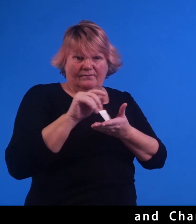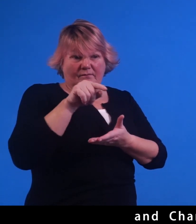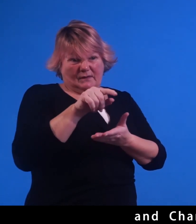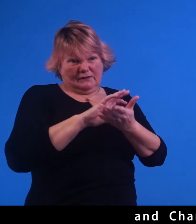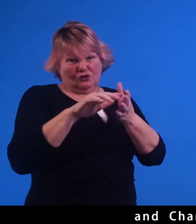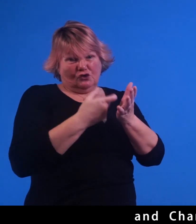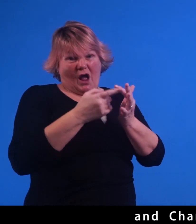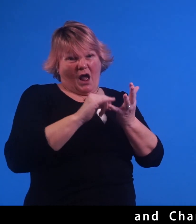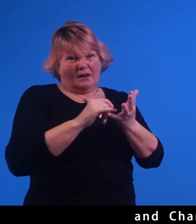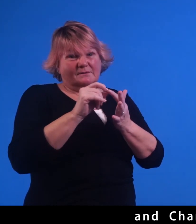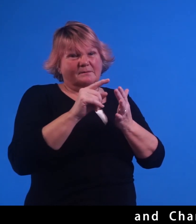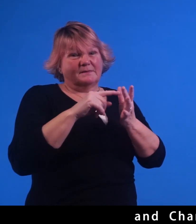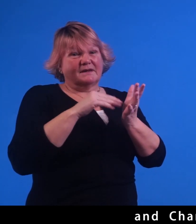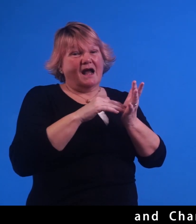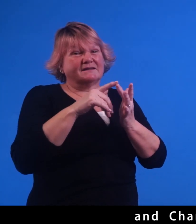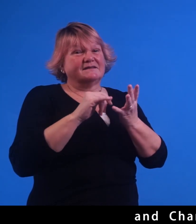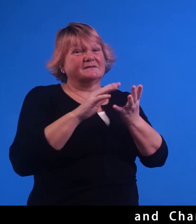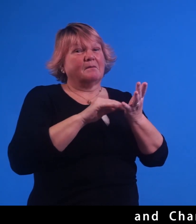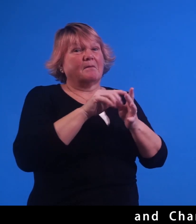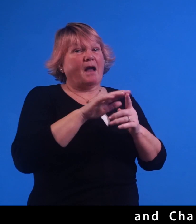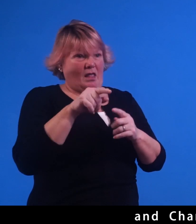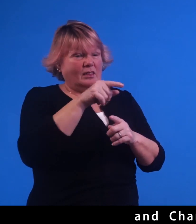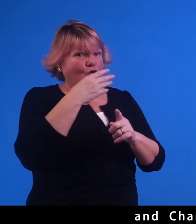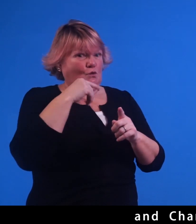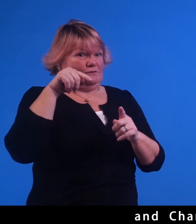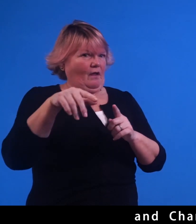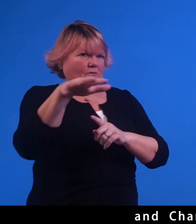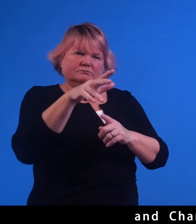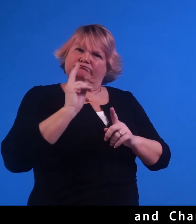Charles Piazzi Smyth used the site enthusiastically